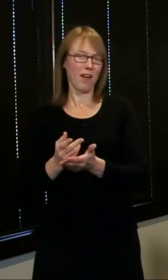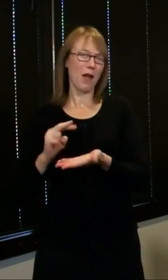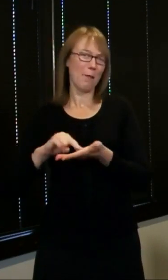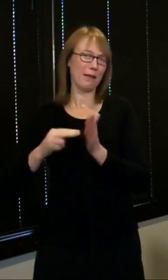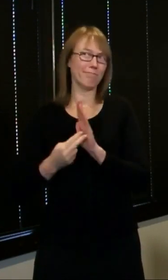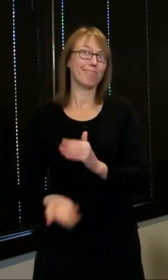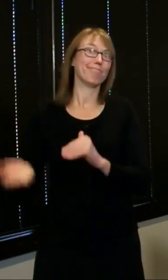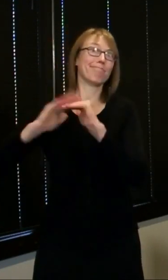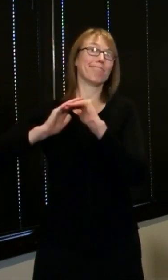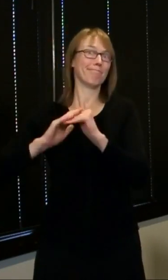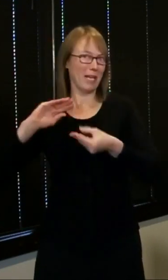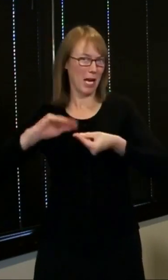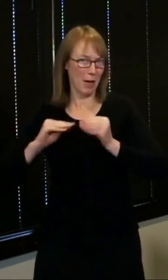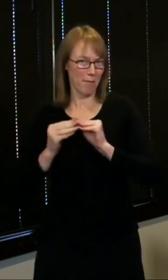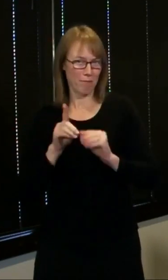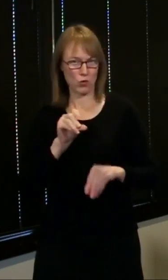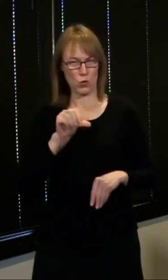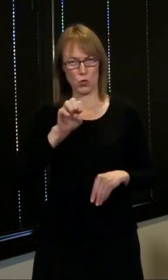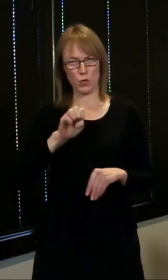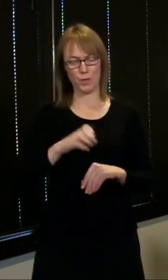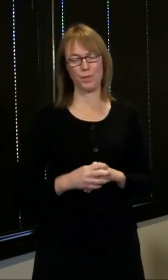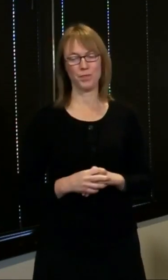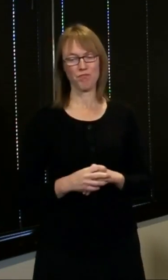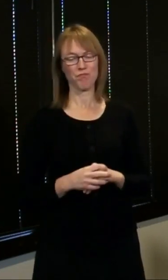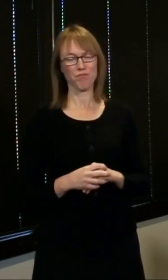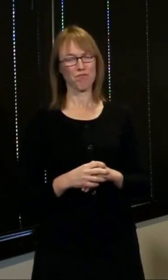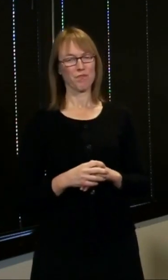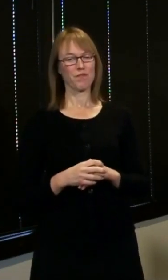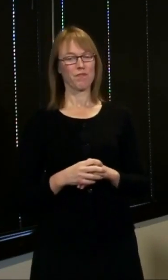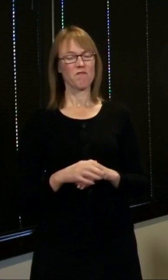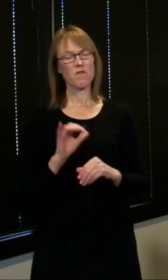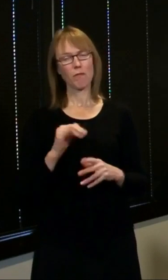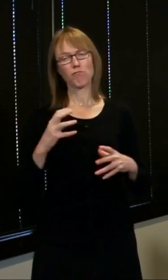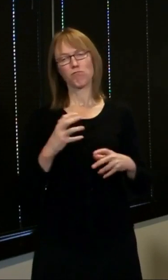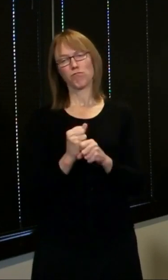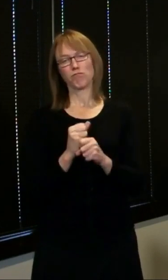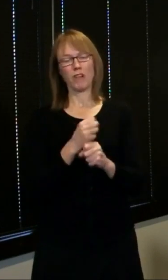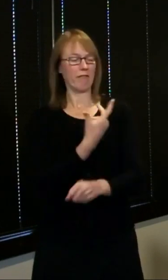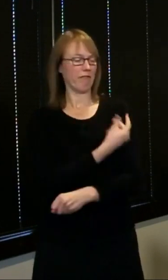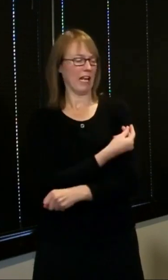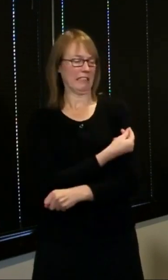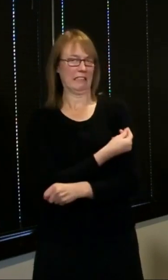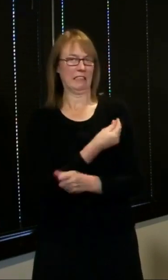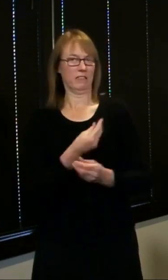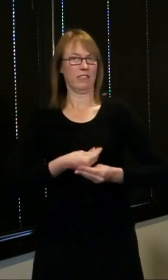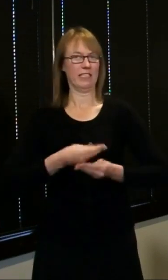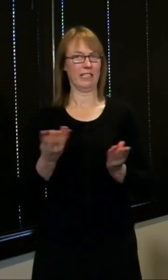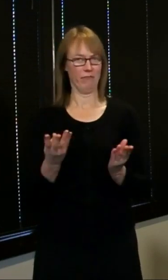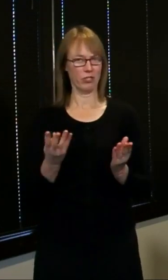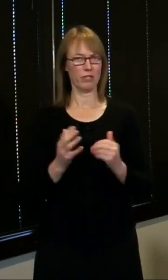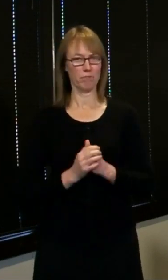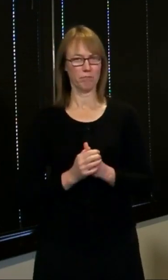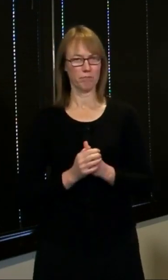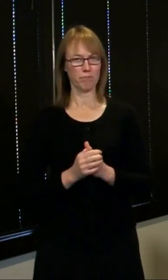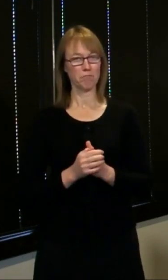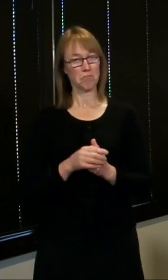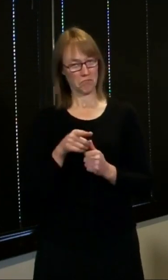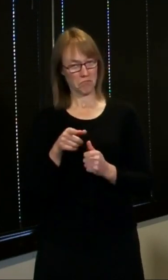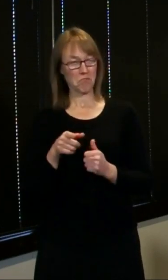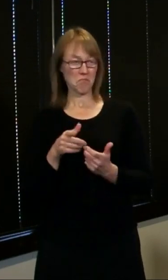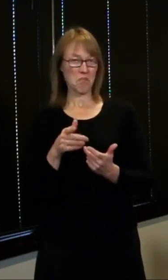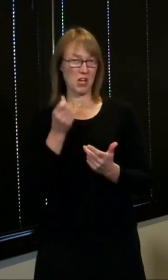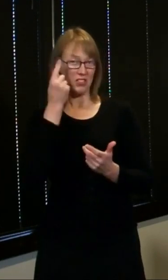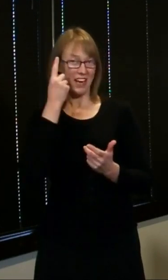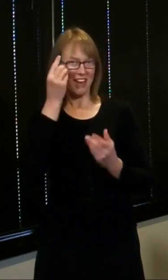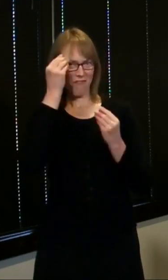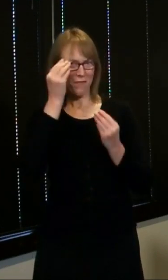So that's where we are on the vaccine delivery front. And like I said, it'll change a little bit here from week to week because of some of